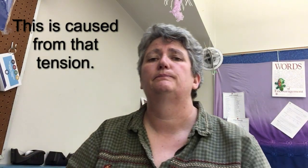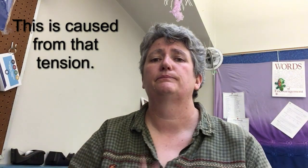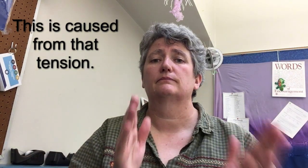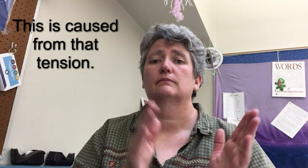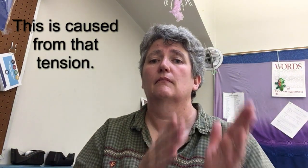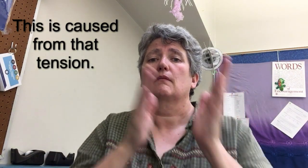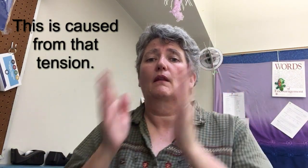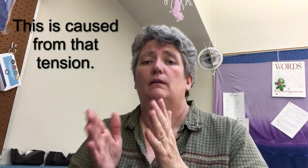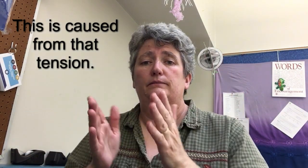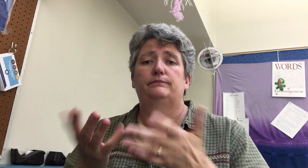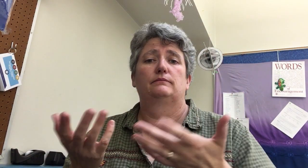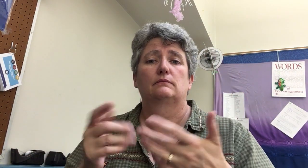from the plates moving apart.